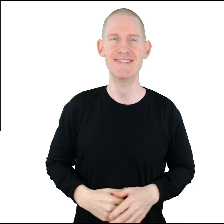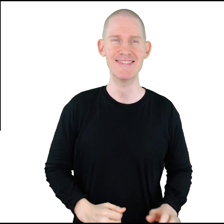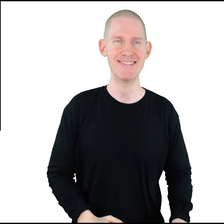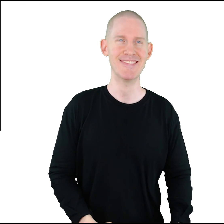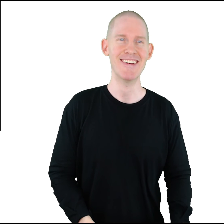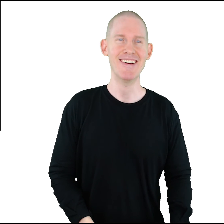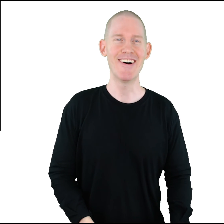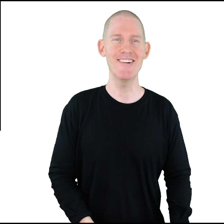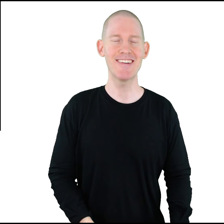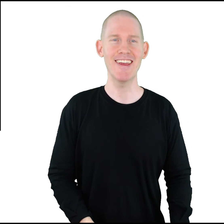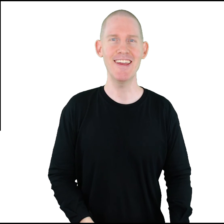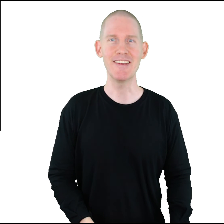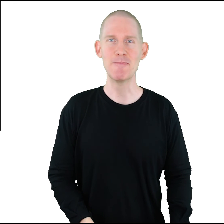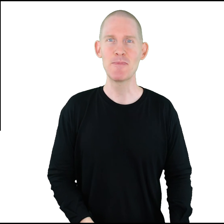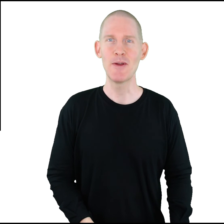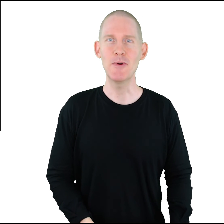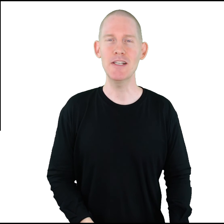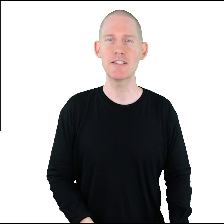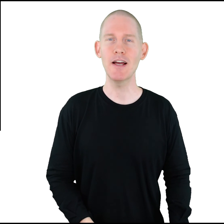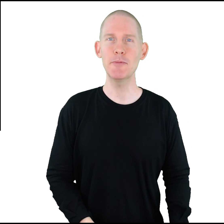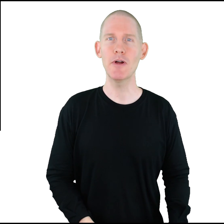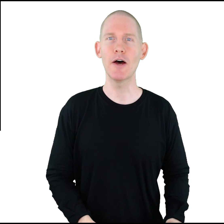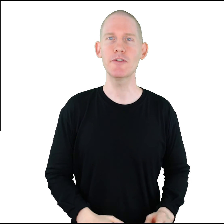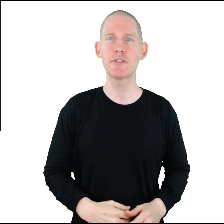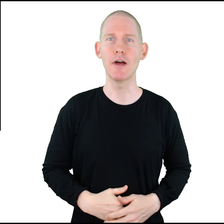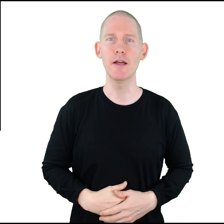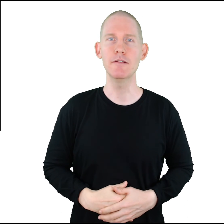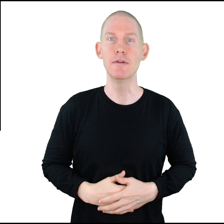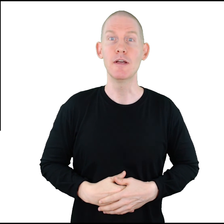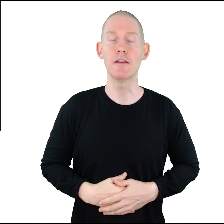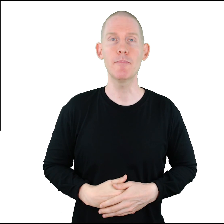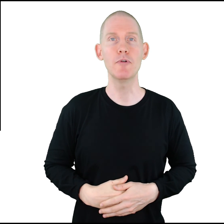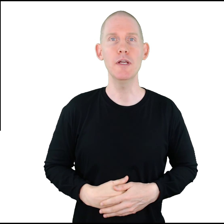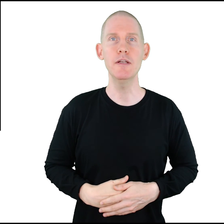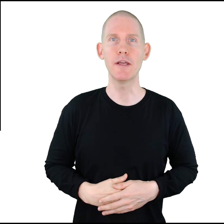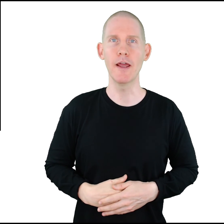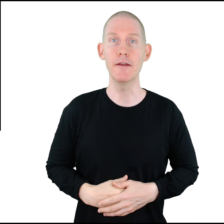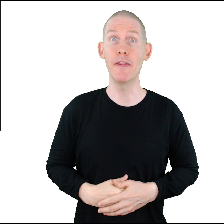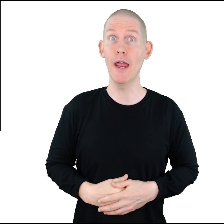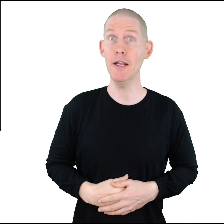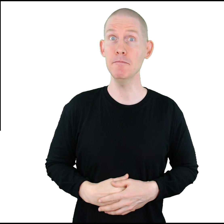Okay, we just talked about how to sign lip read. Can they.